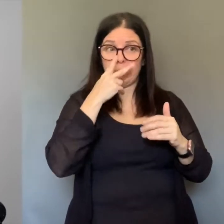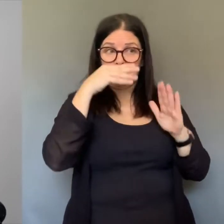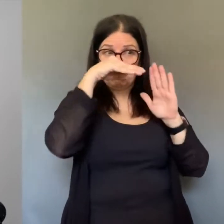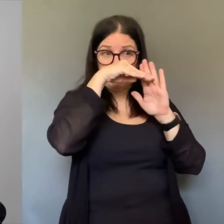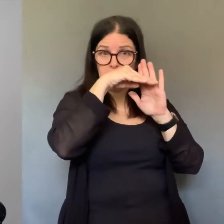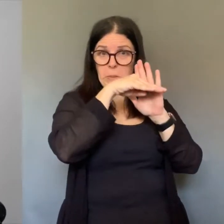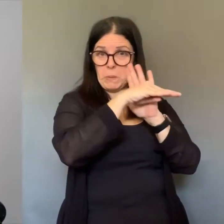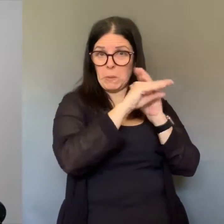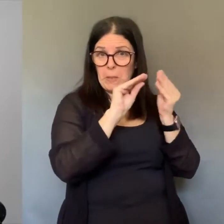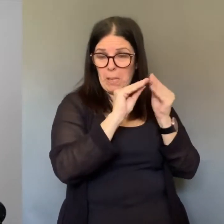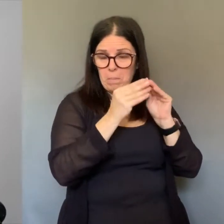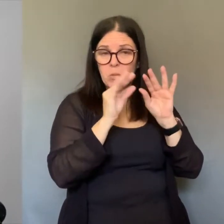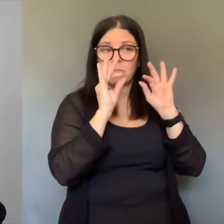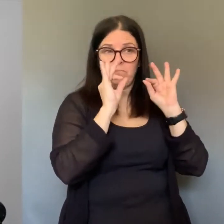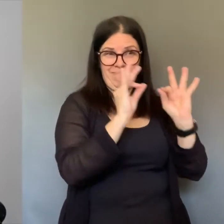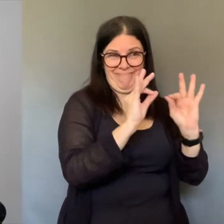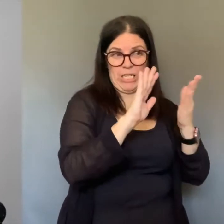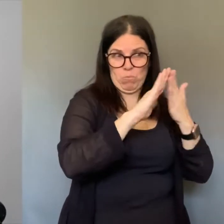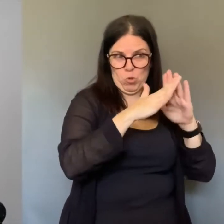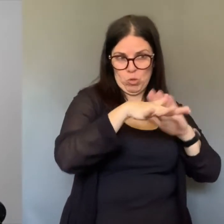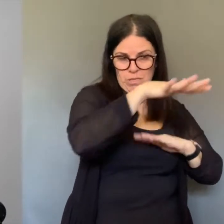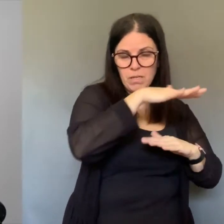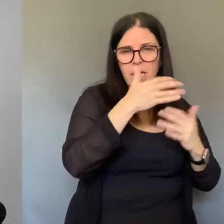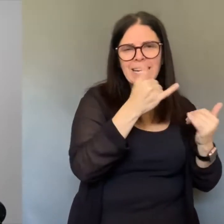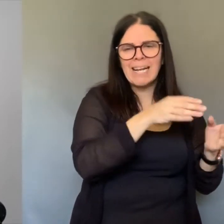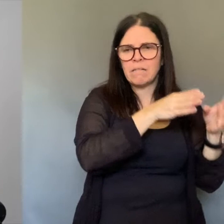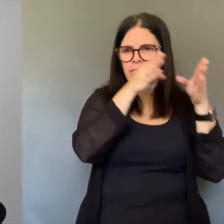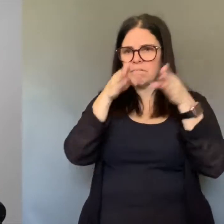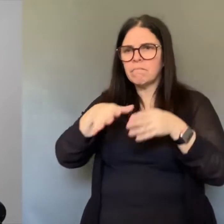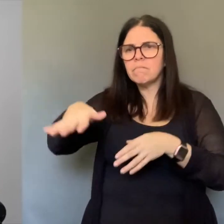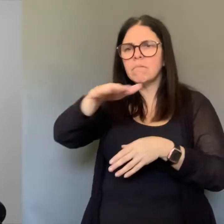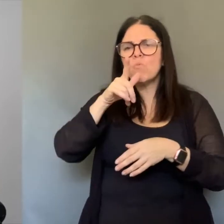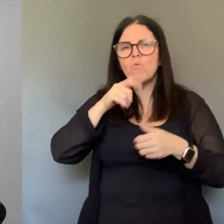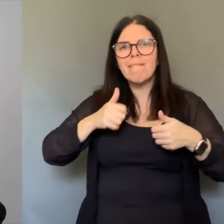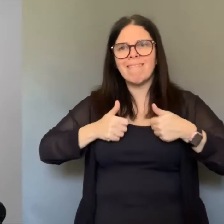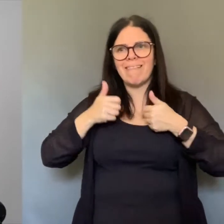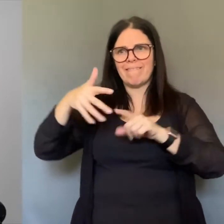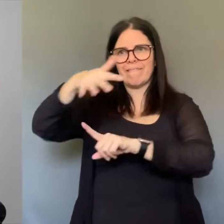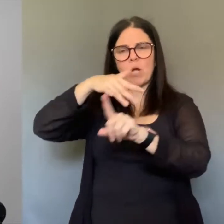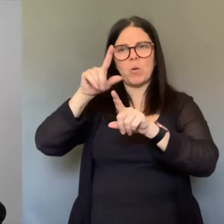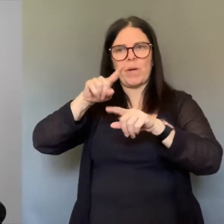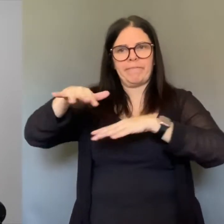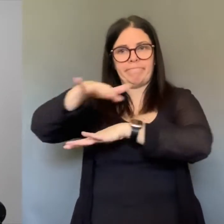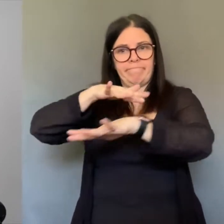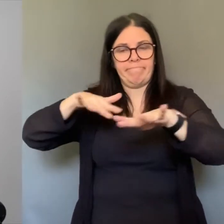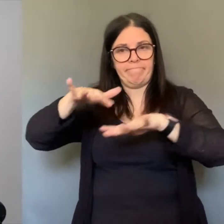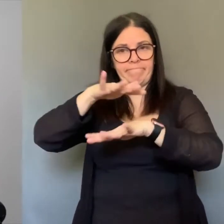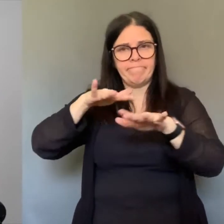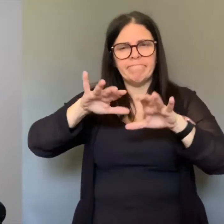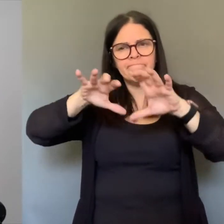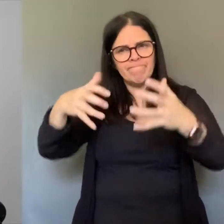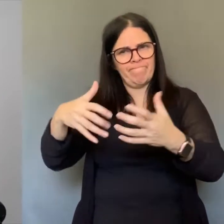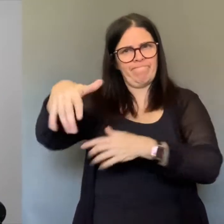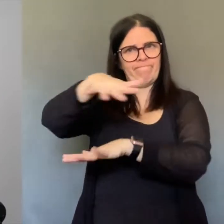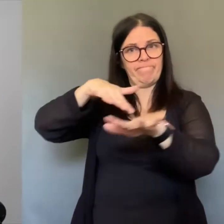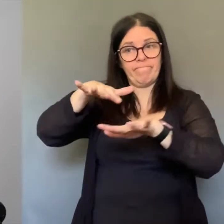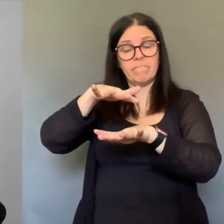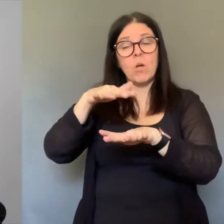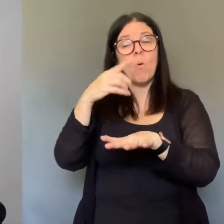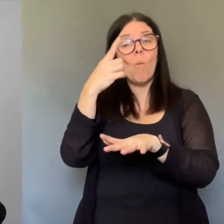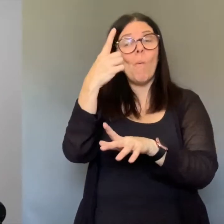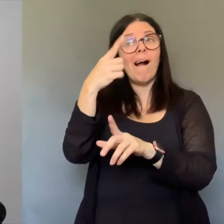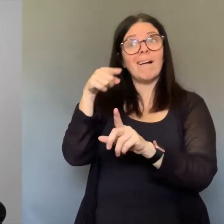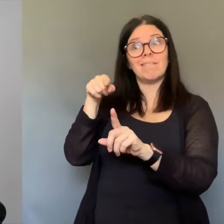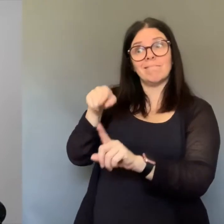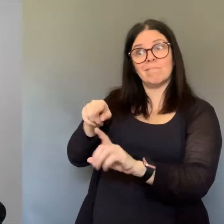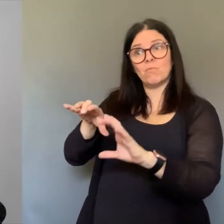As we are seeing a decline in the community cases, our focus is now shifting towards increasing the testing for our most vulnerable population living in various congregate